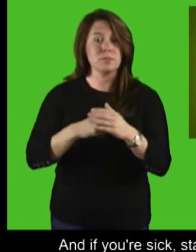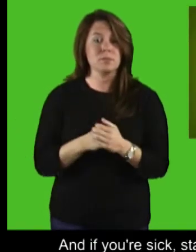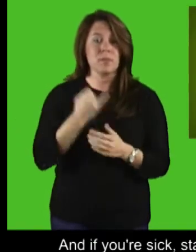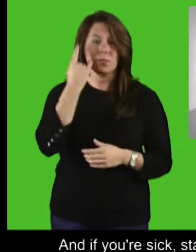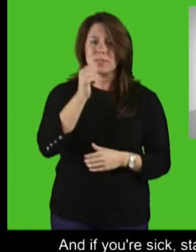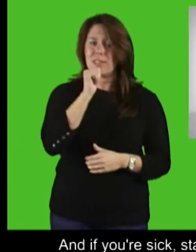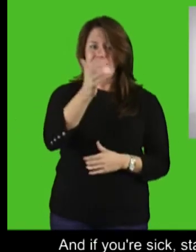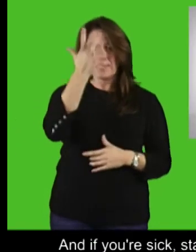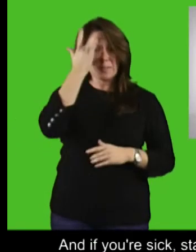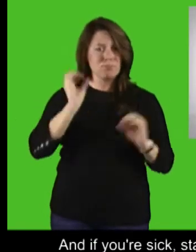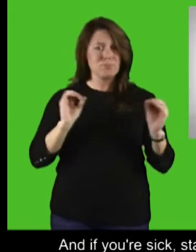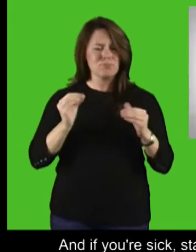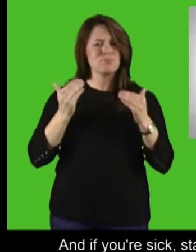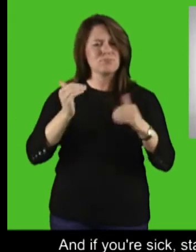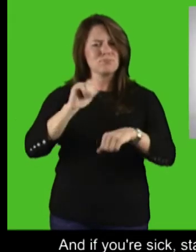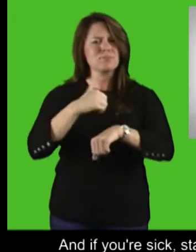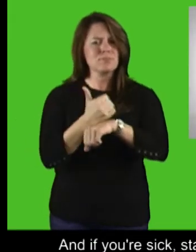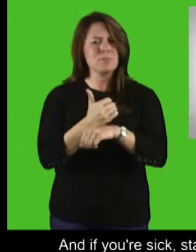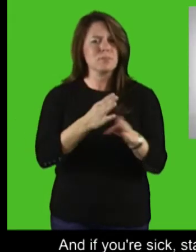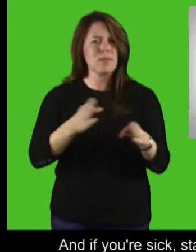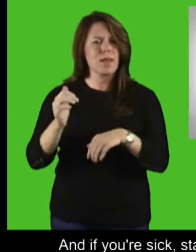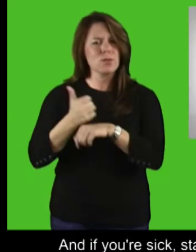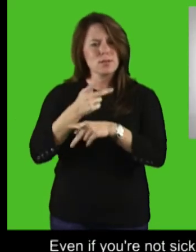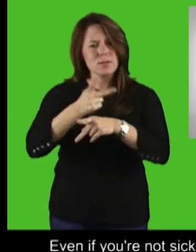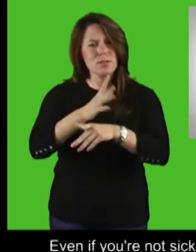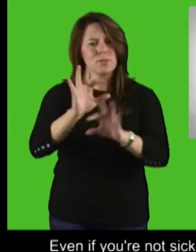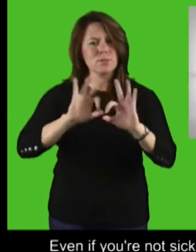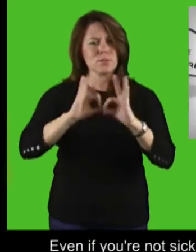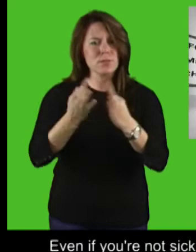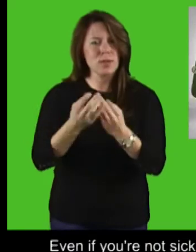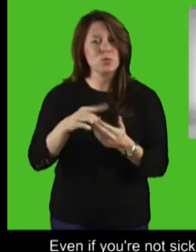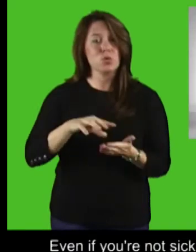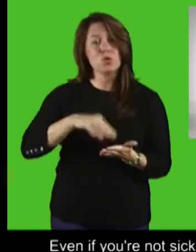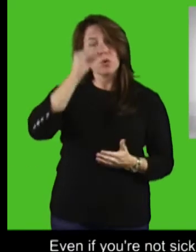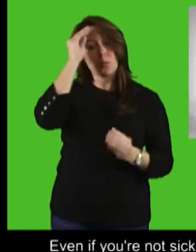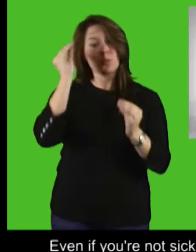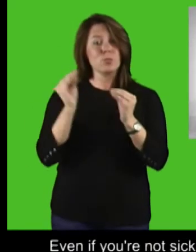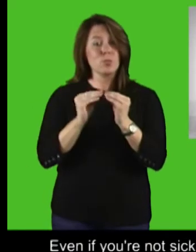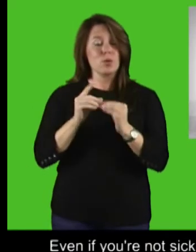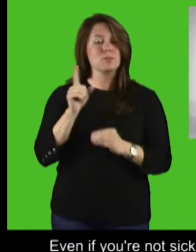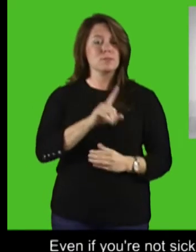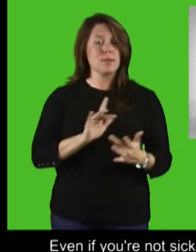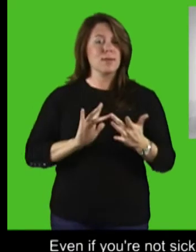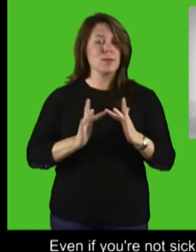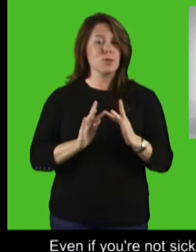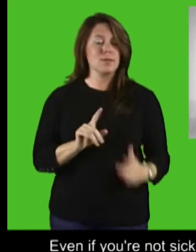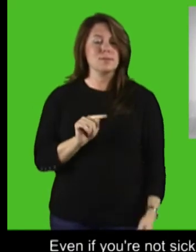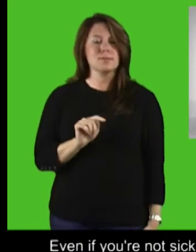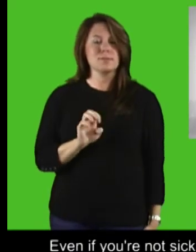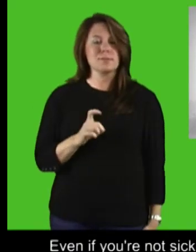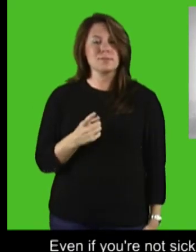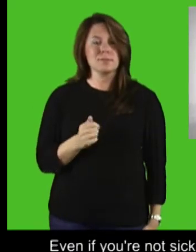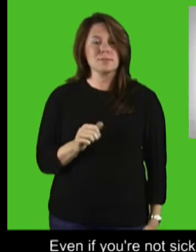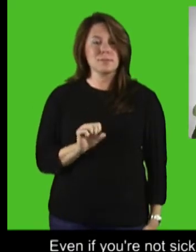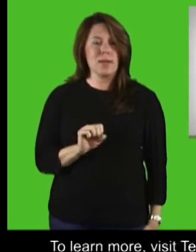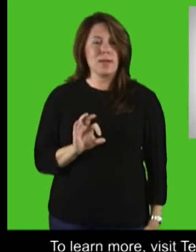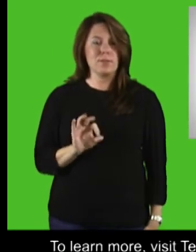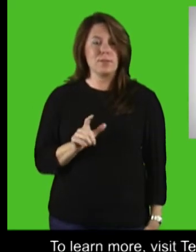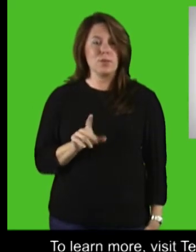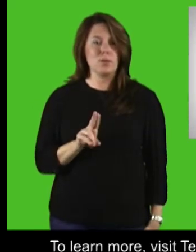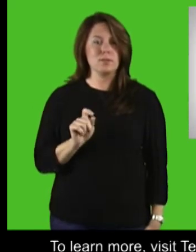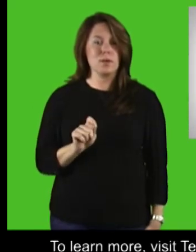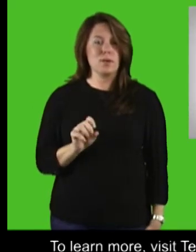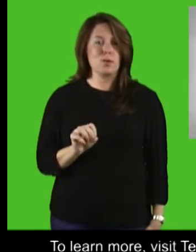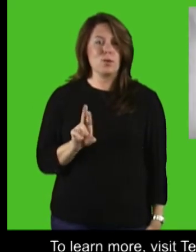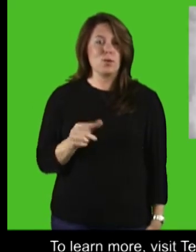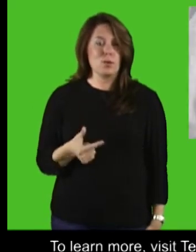home for at least 24 hours after your fever's gone. Even if you're not sick, plan now for how you'll care for your family. To learn